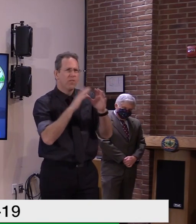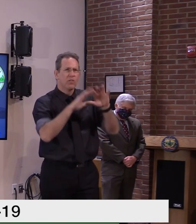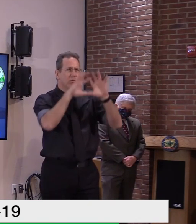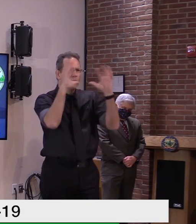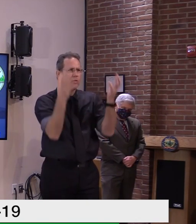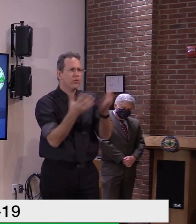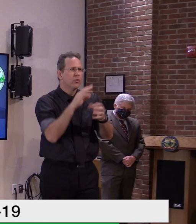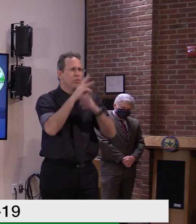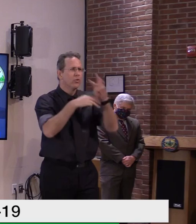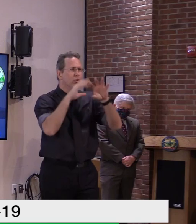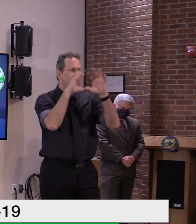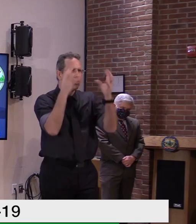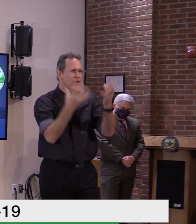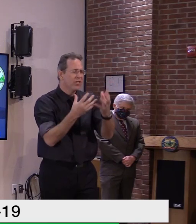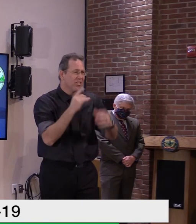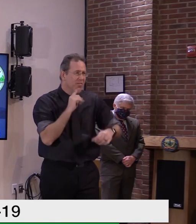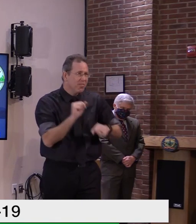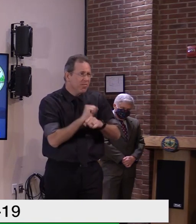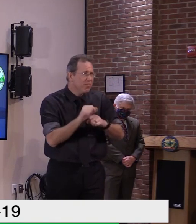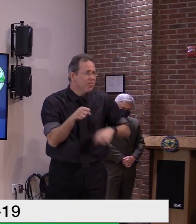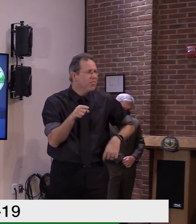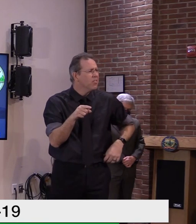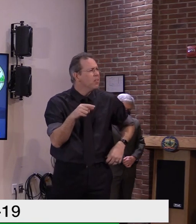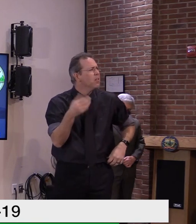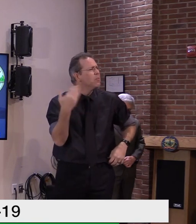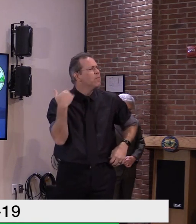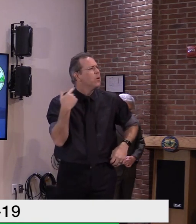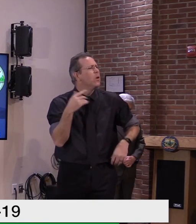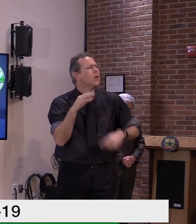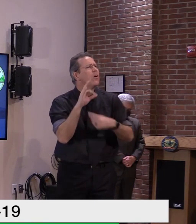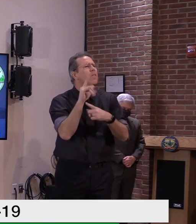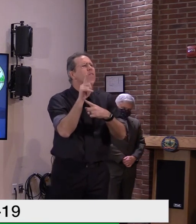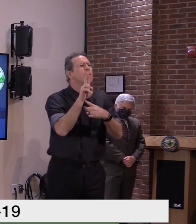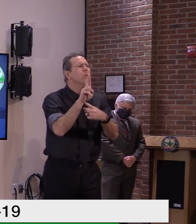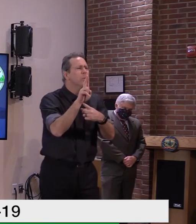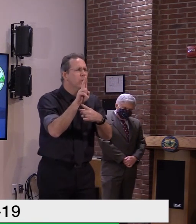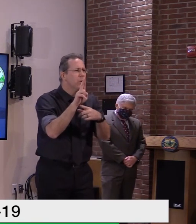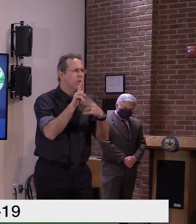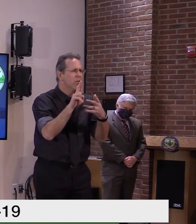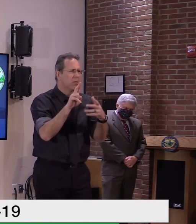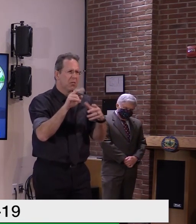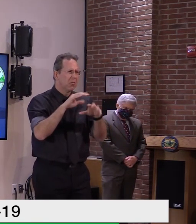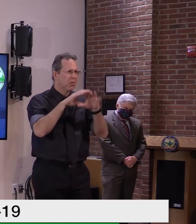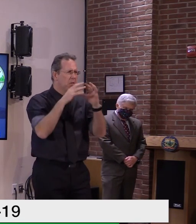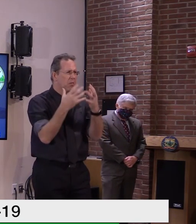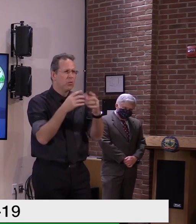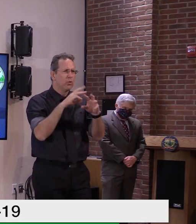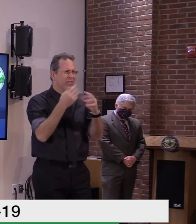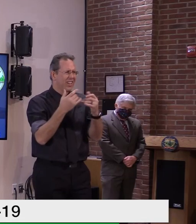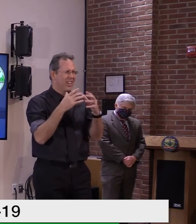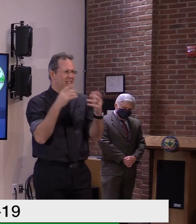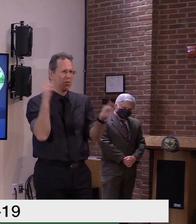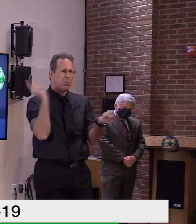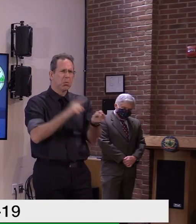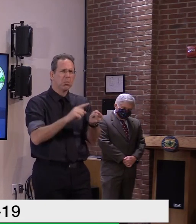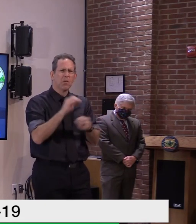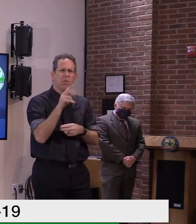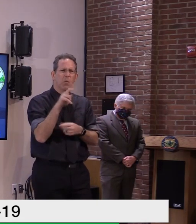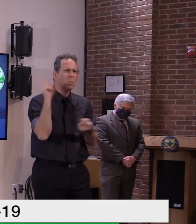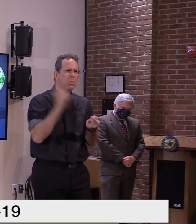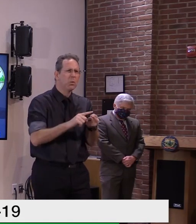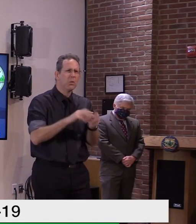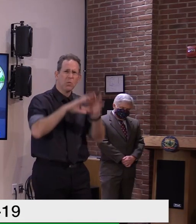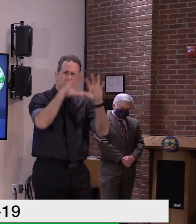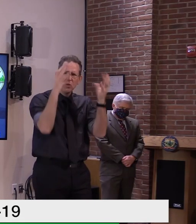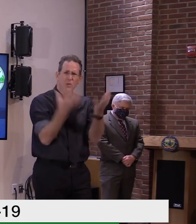A, flu B? We had, 200 cases or something of H1N1 last